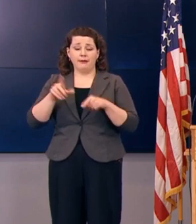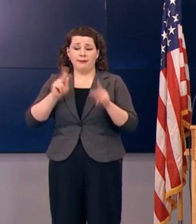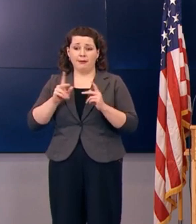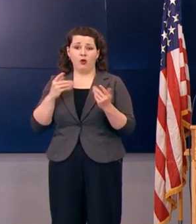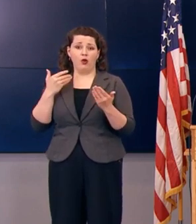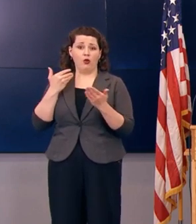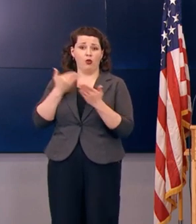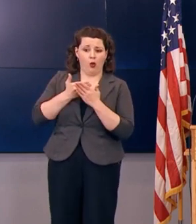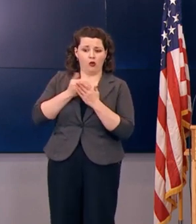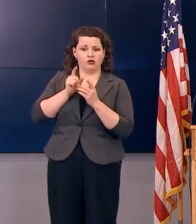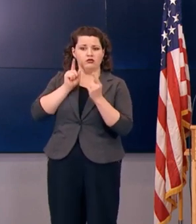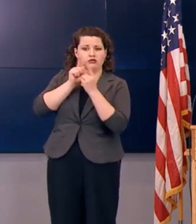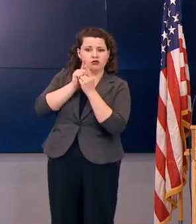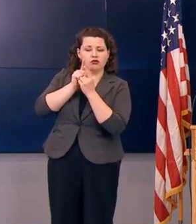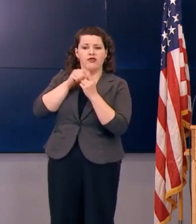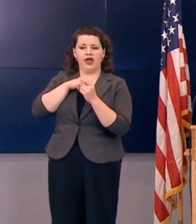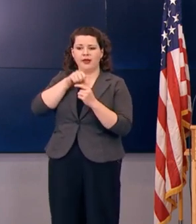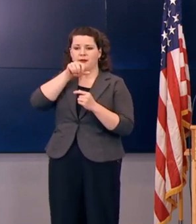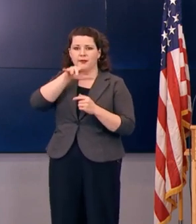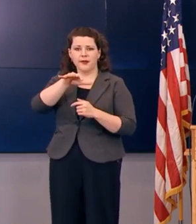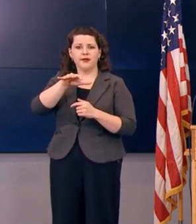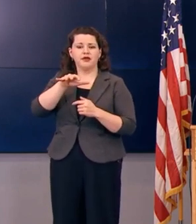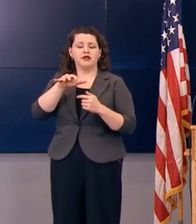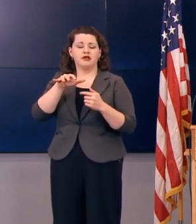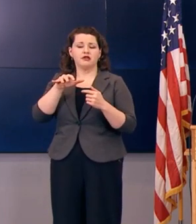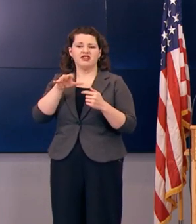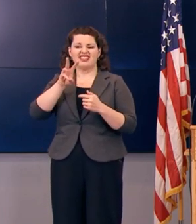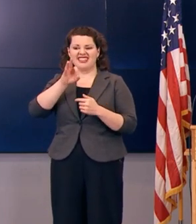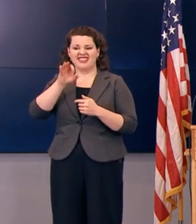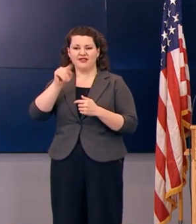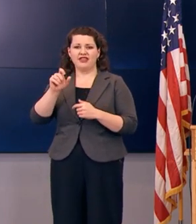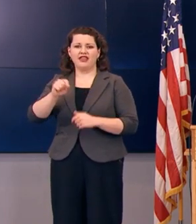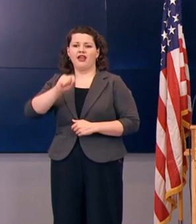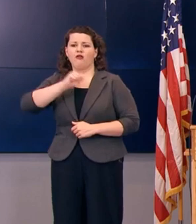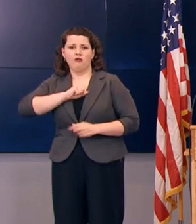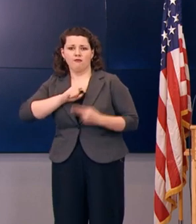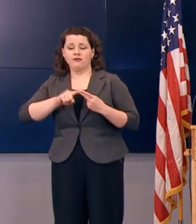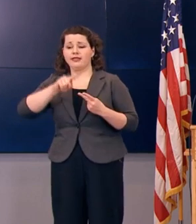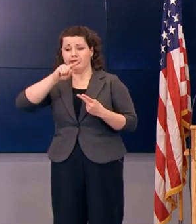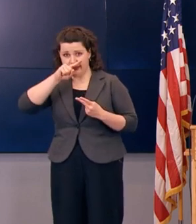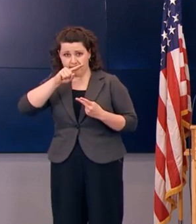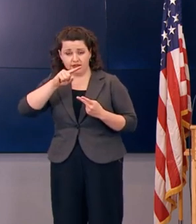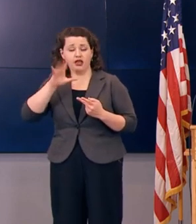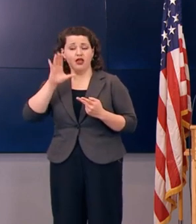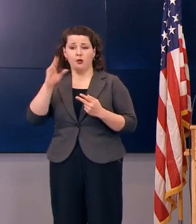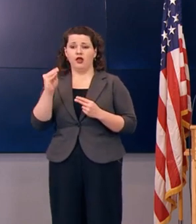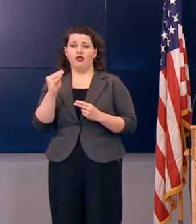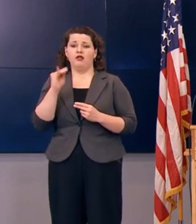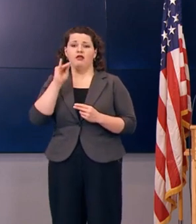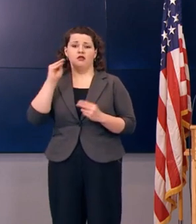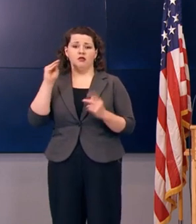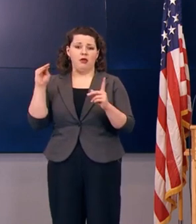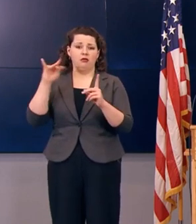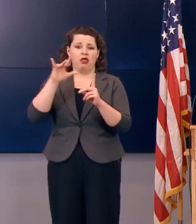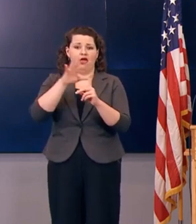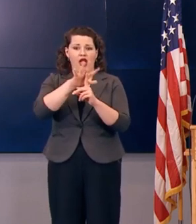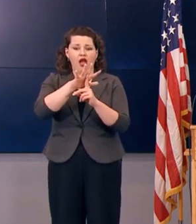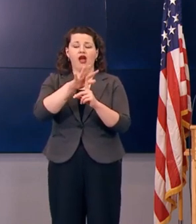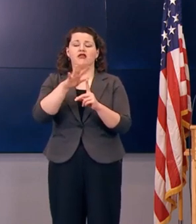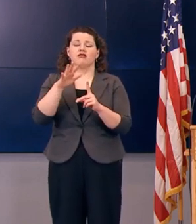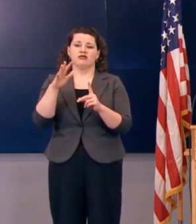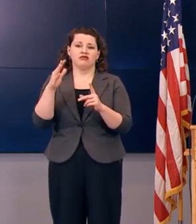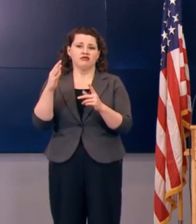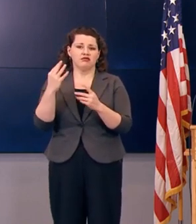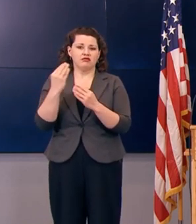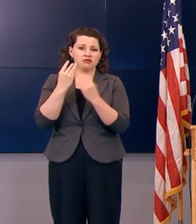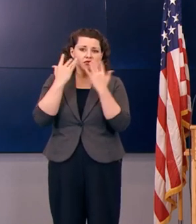close contact, right? So within 6 feet, somebody can cough or sneeze, and those will land on the mucous membranes of other people, and